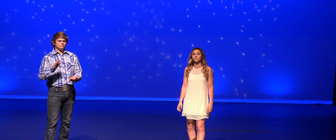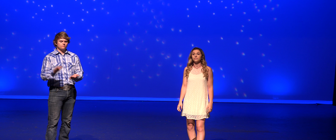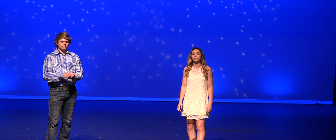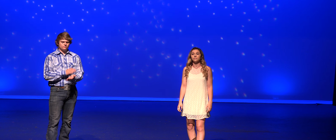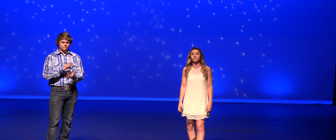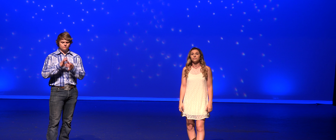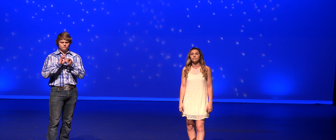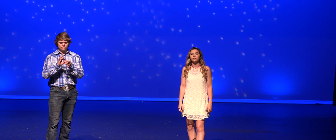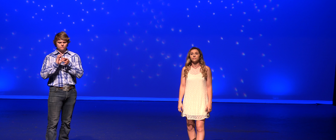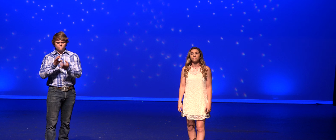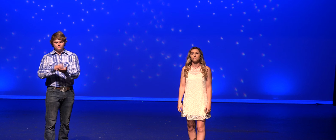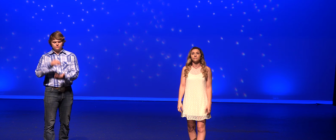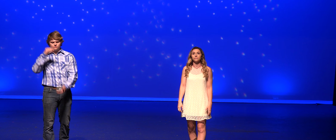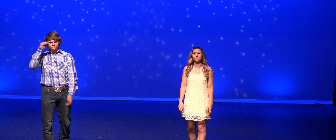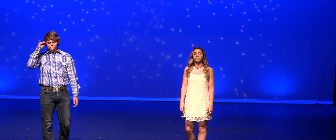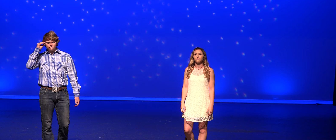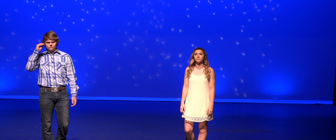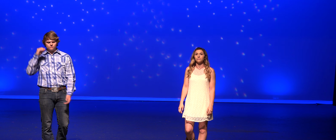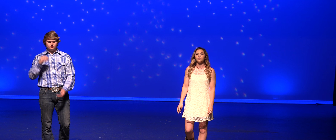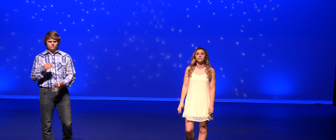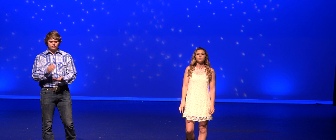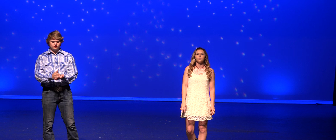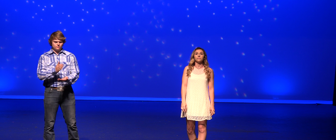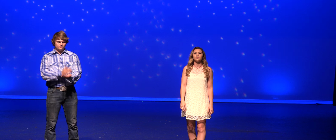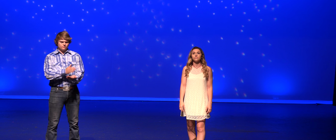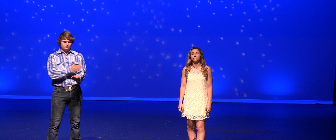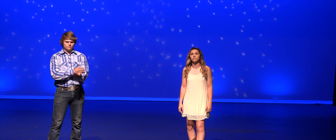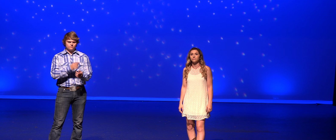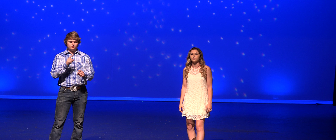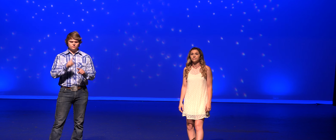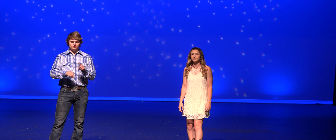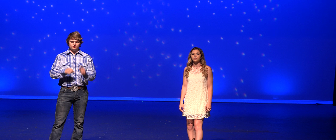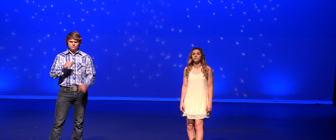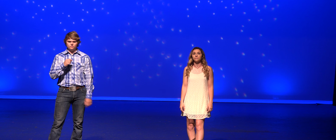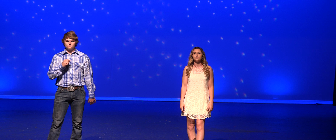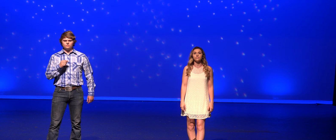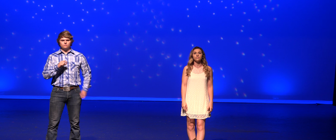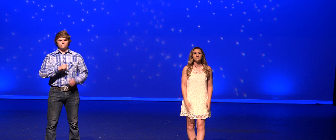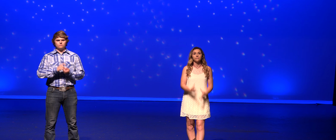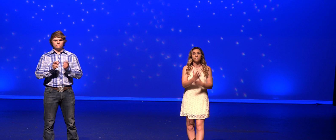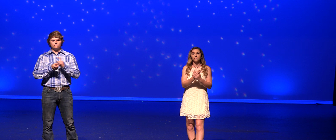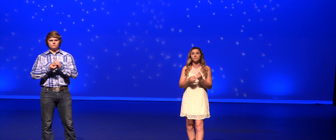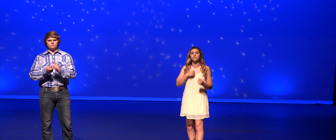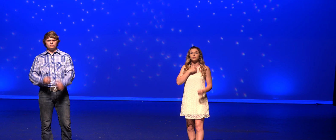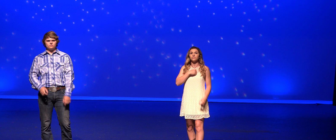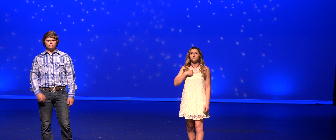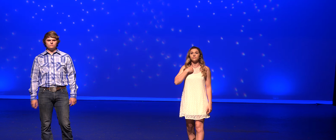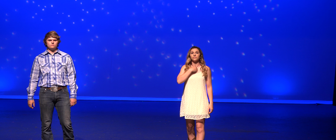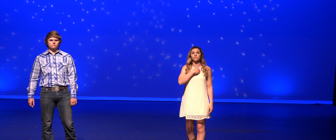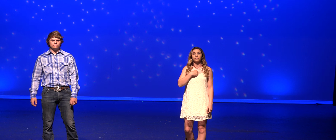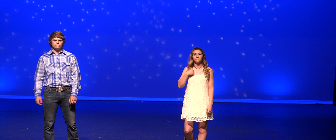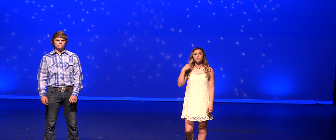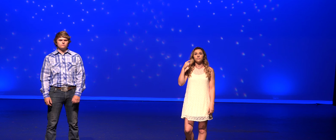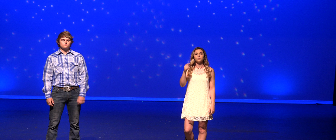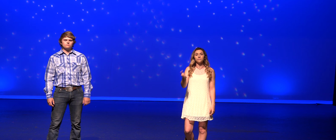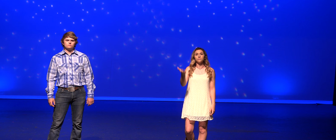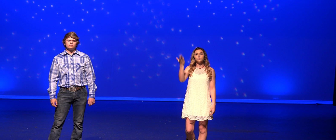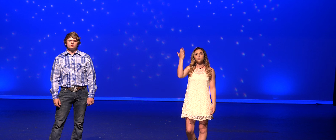for you A few things that I can't change Some apologies are way